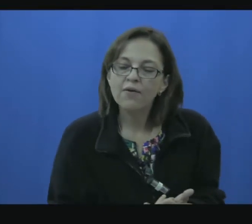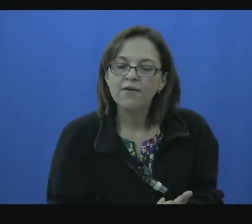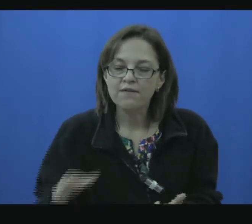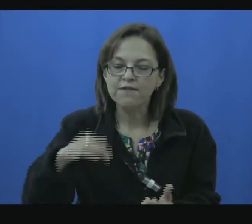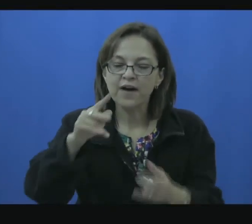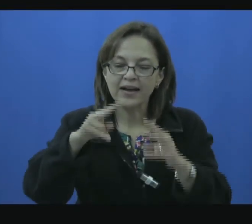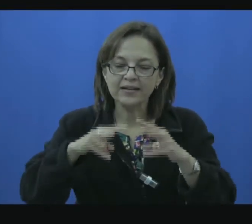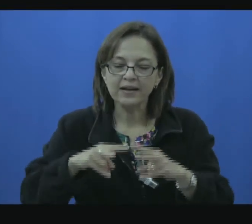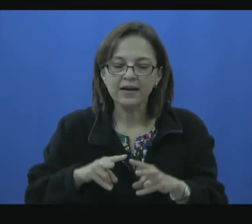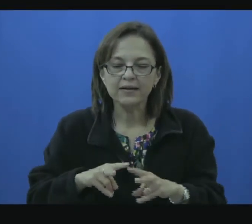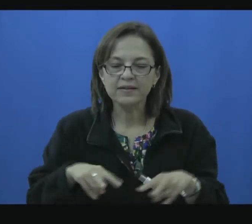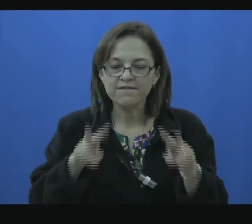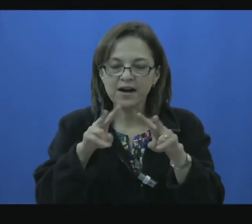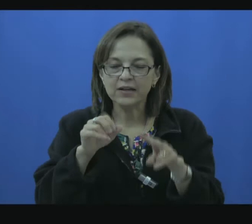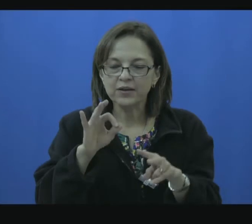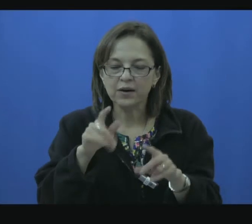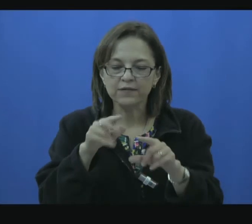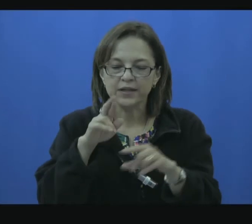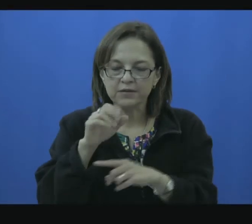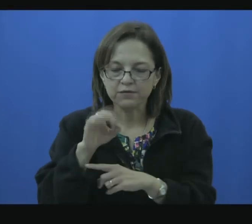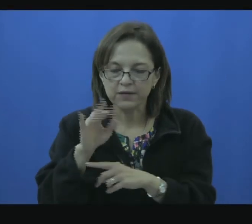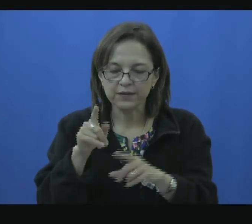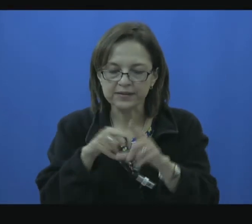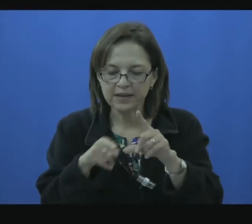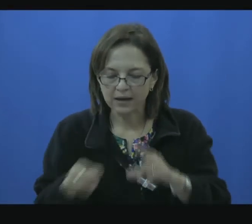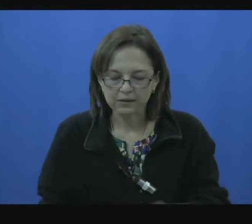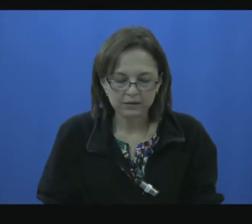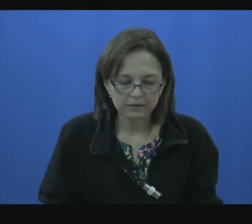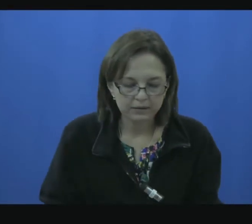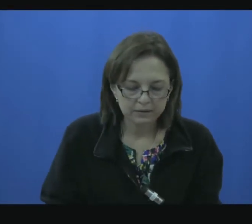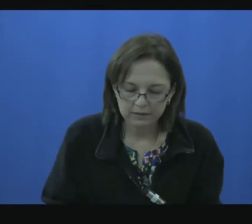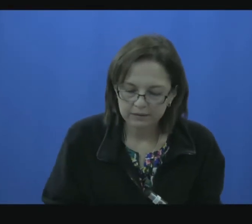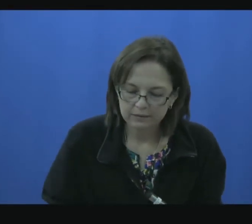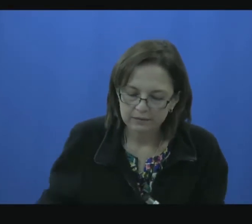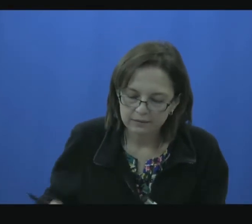Now, find the value of the reference angle.